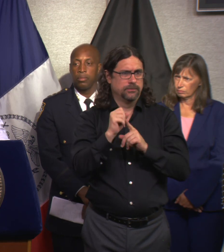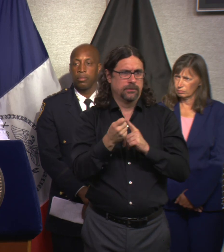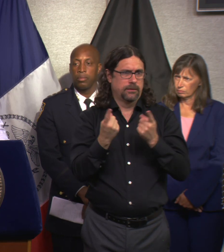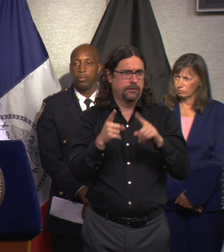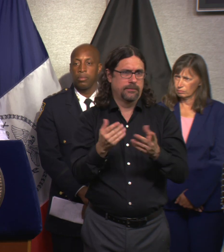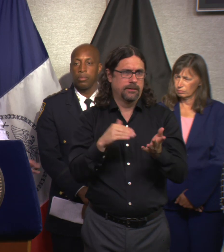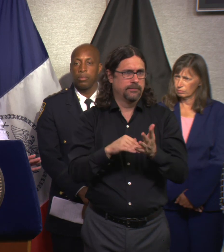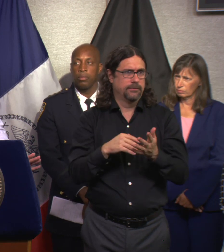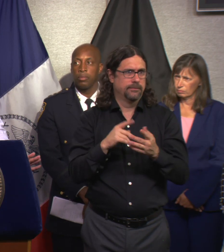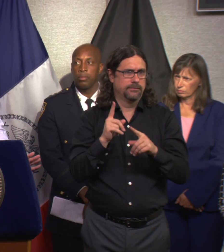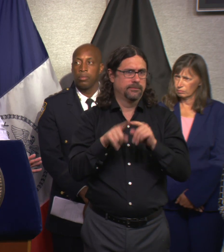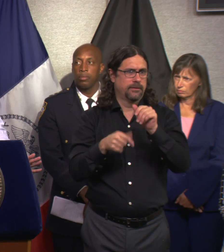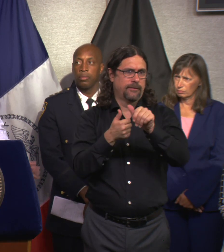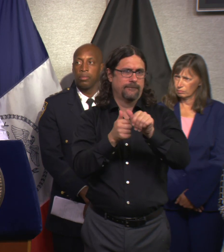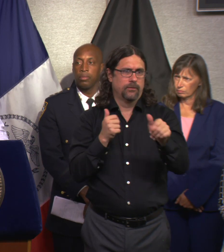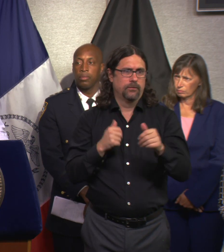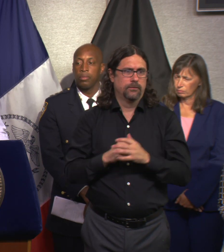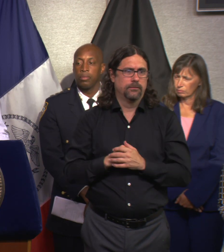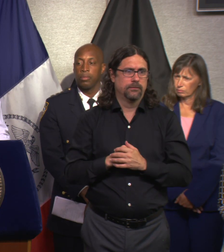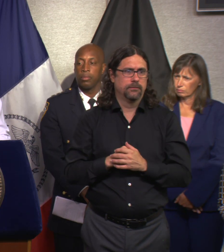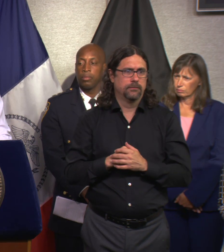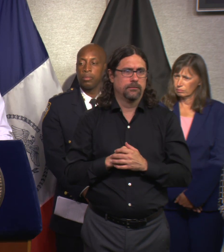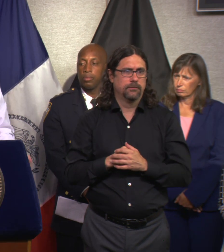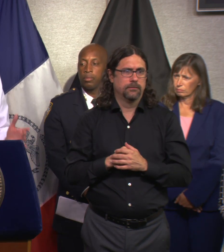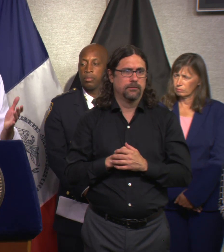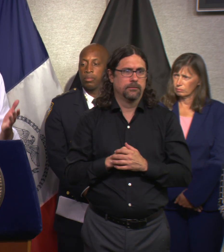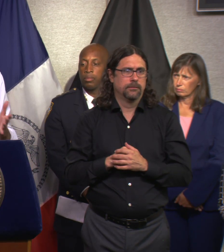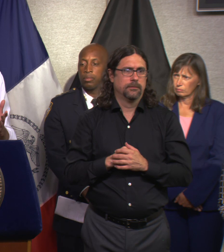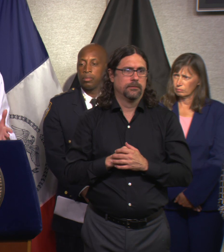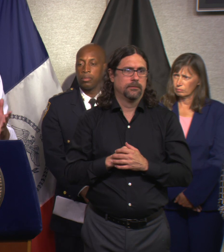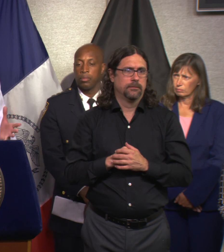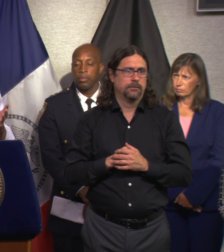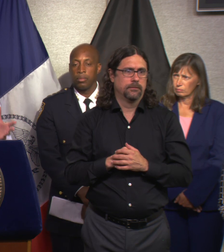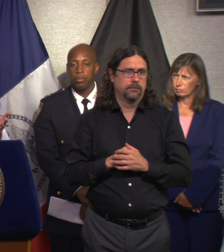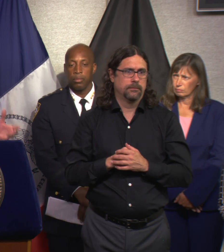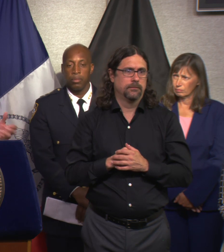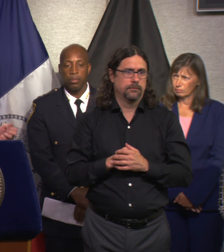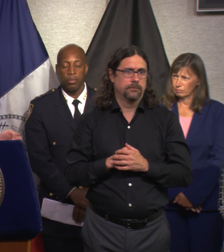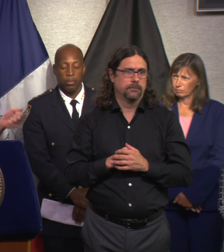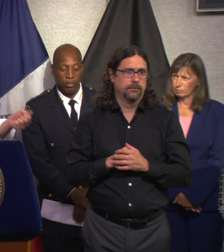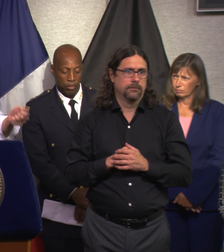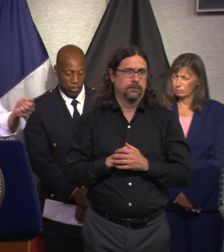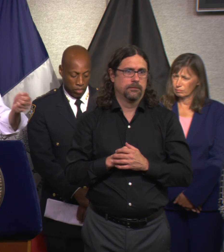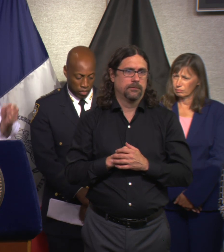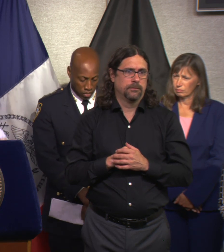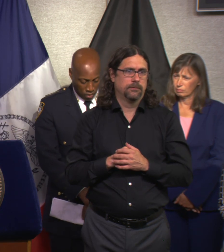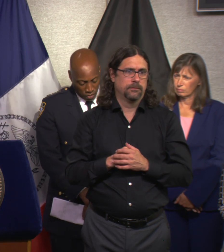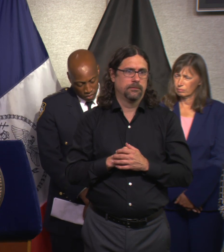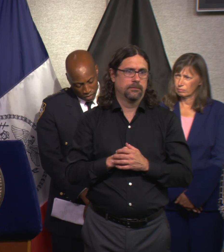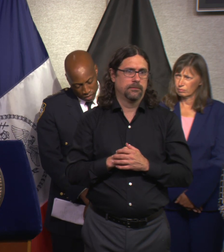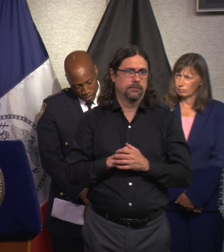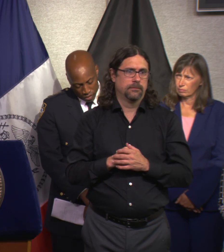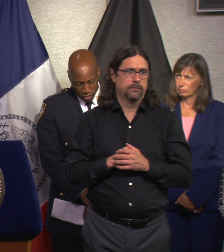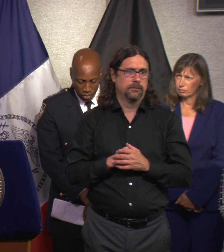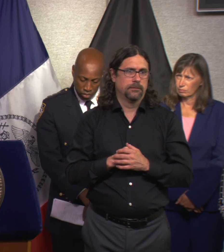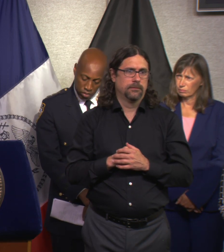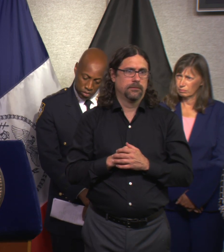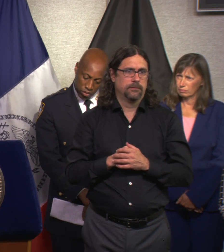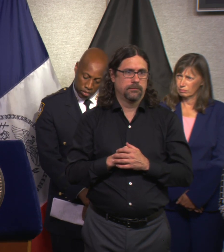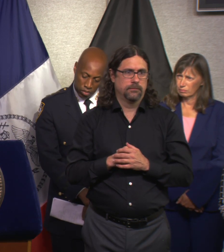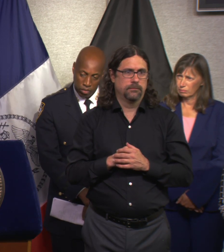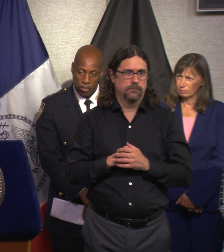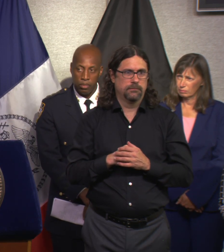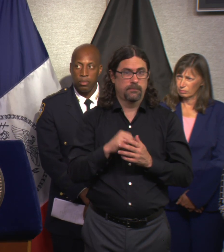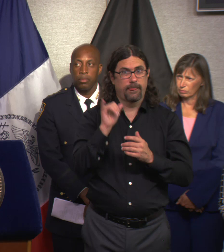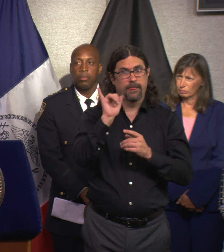they resolved it in 5 hours. Those are good things. But I don't know exactly how they would handle that situation again because they're not